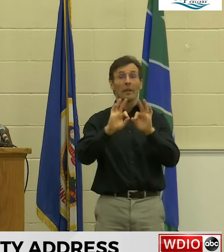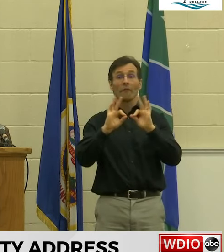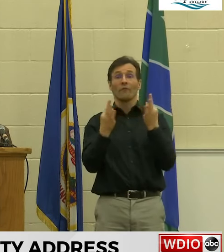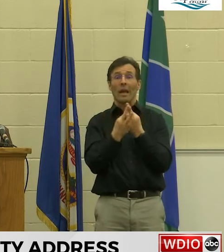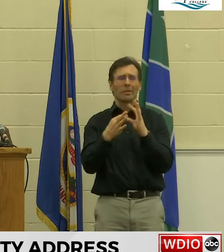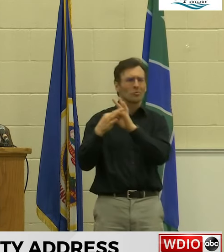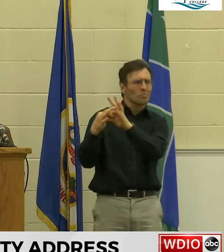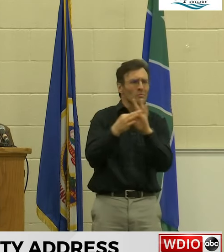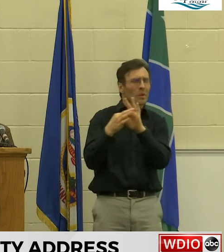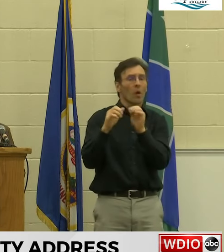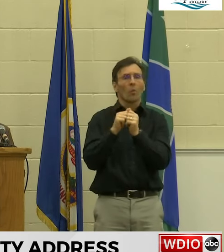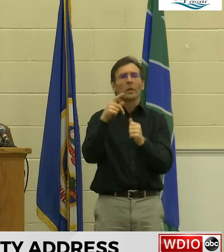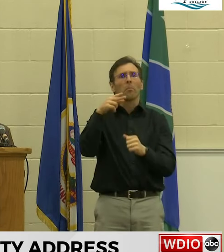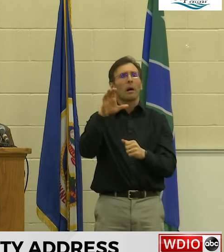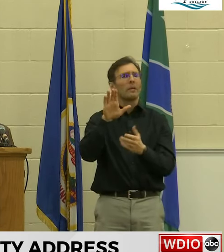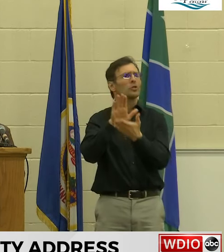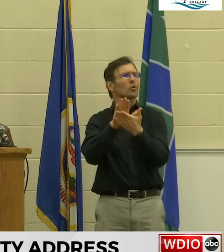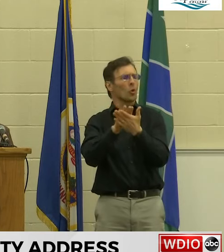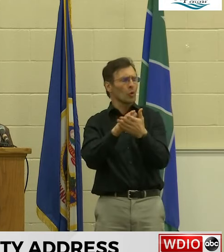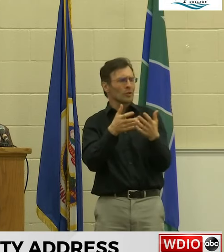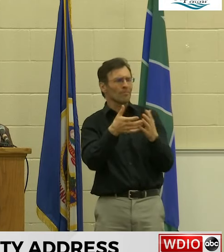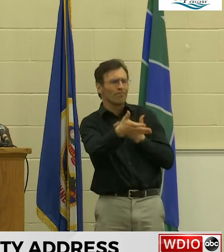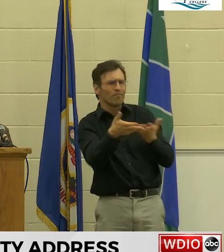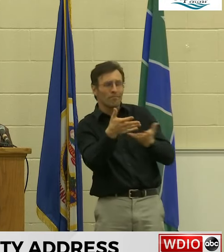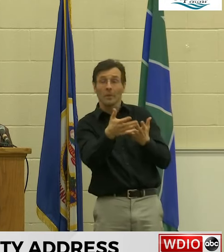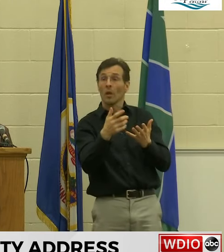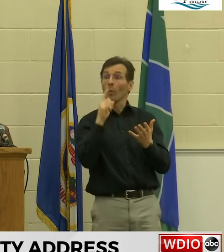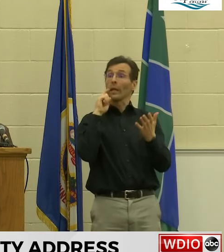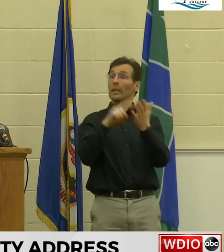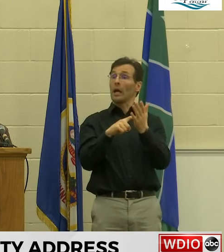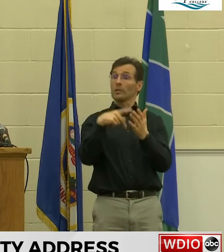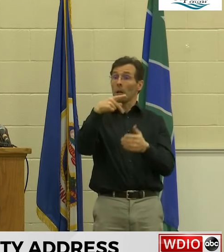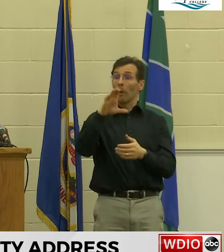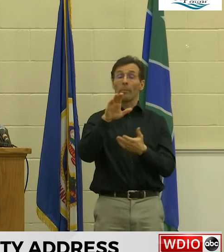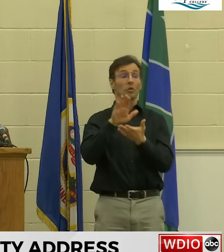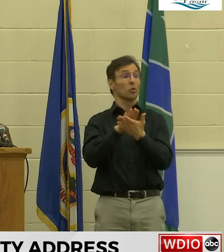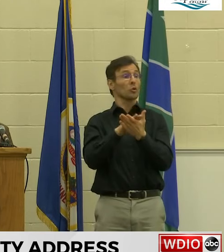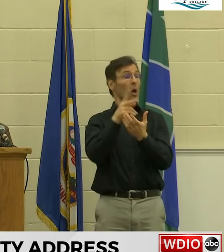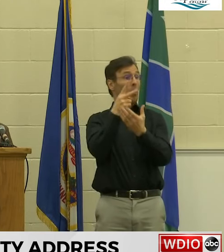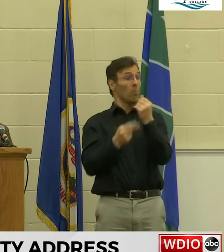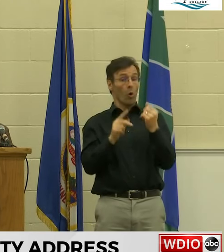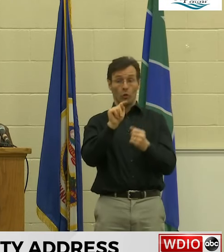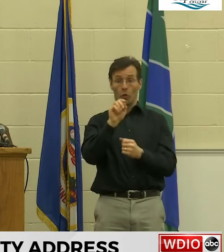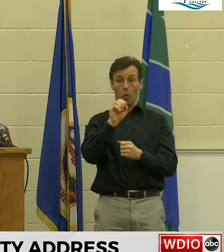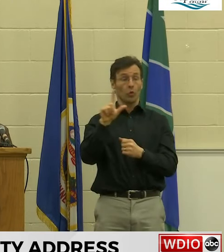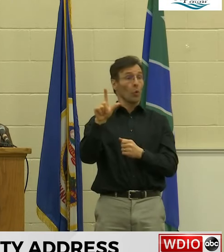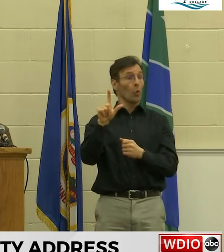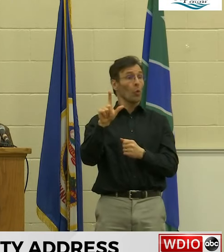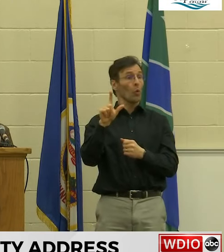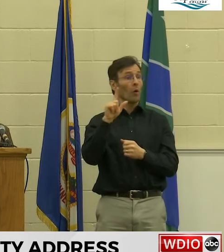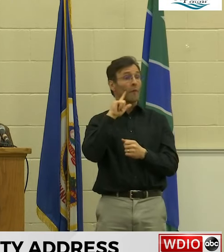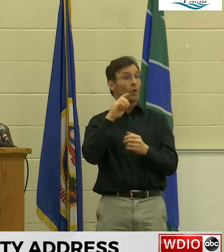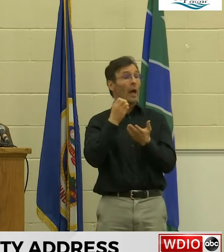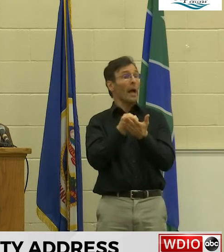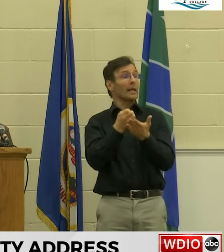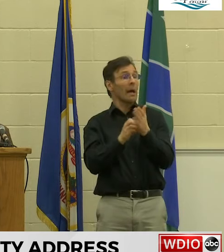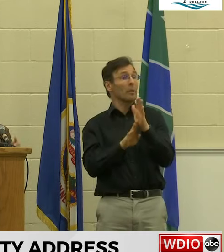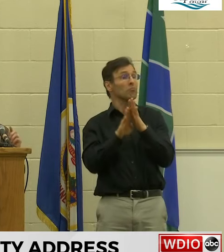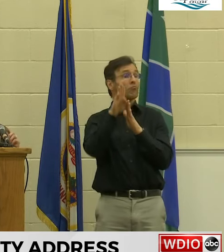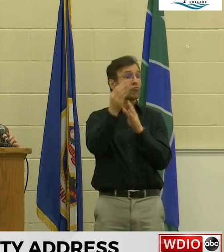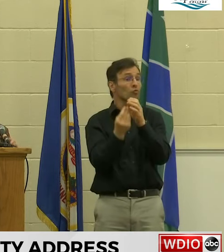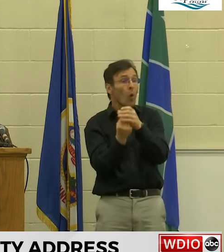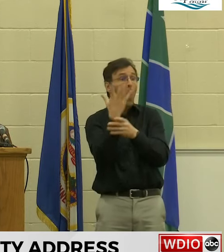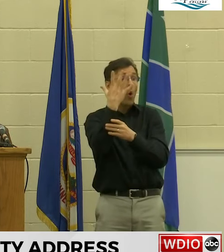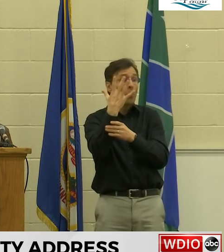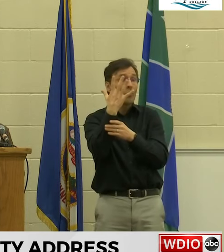relationship with public schools. We acknowledge that public schools are both a tool for familial economic growth and